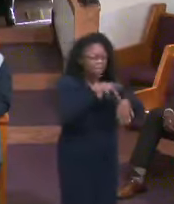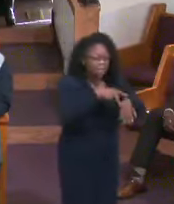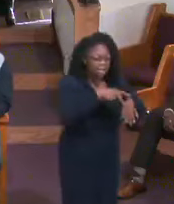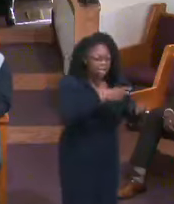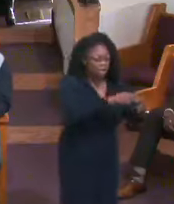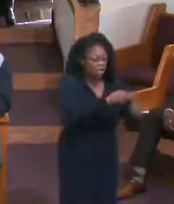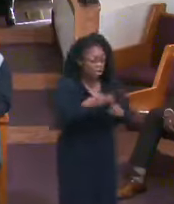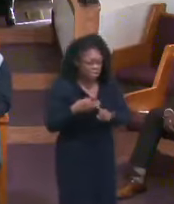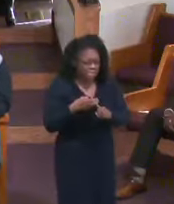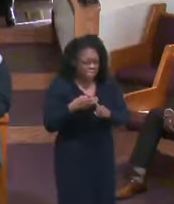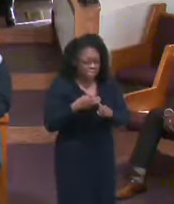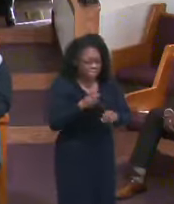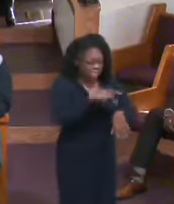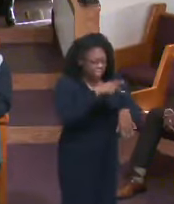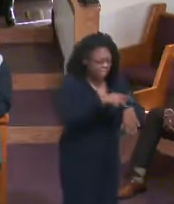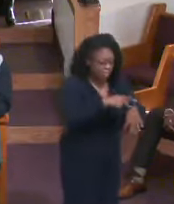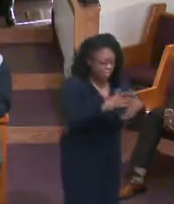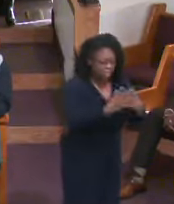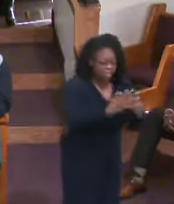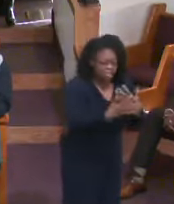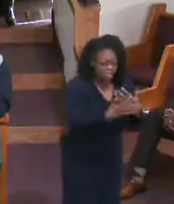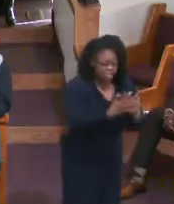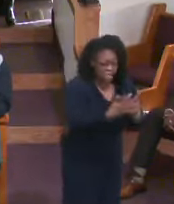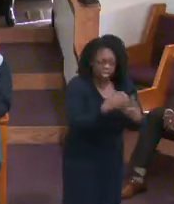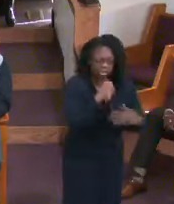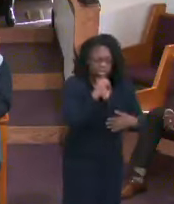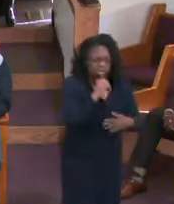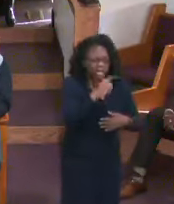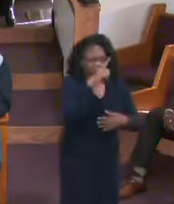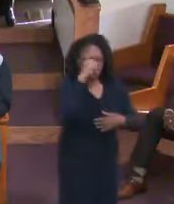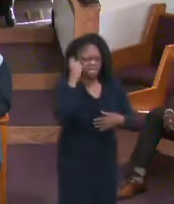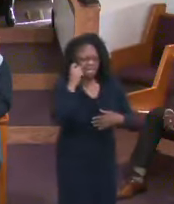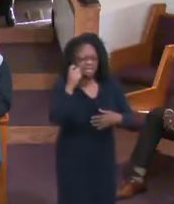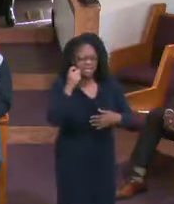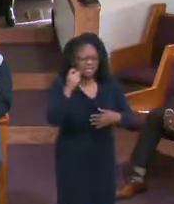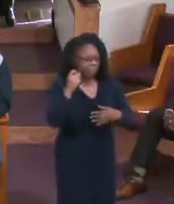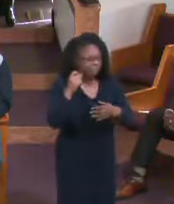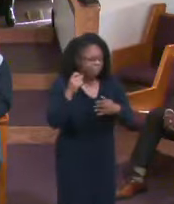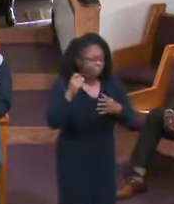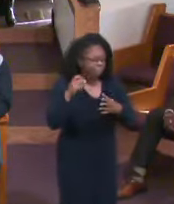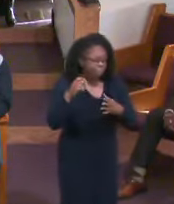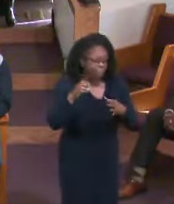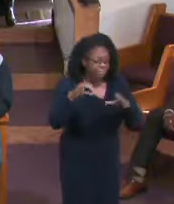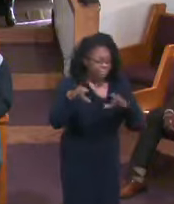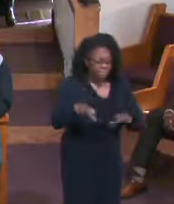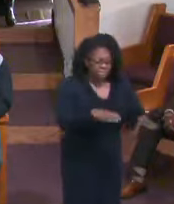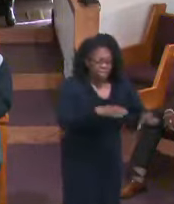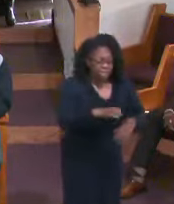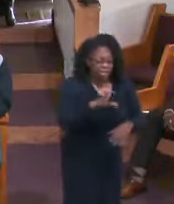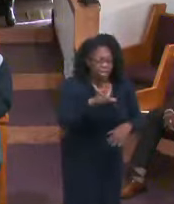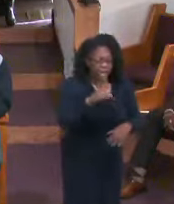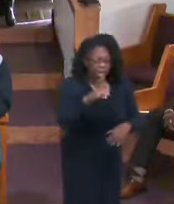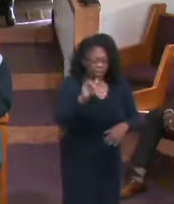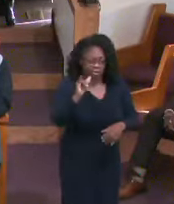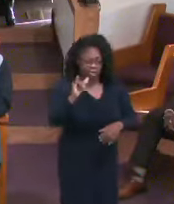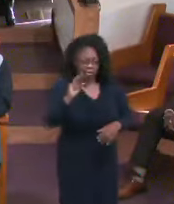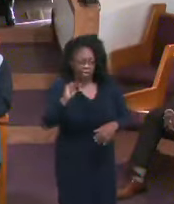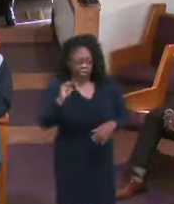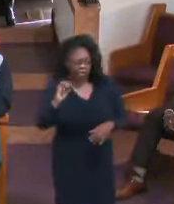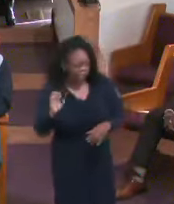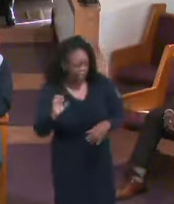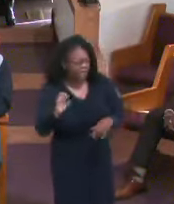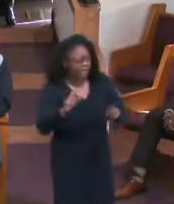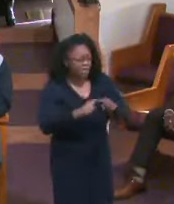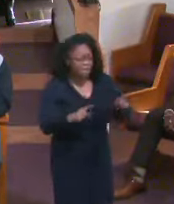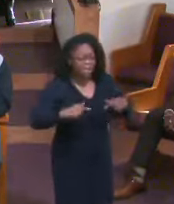in jail, but not because he committed a crime, but because of life happened beyond his control. The